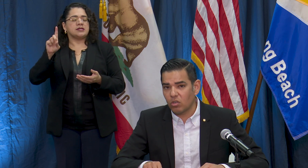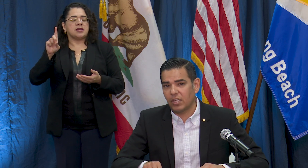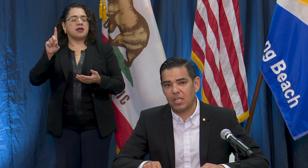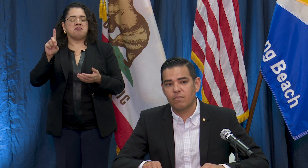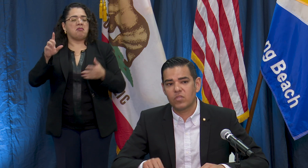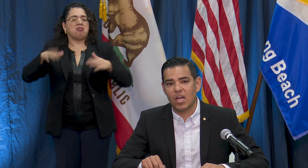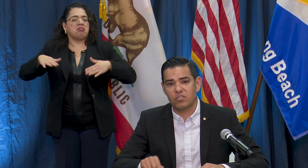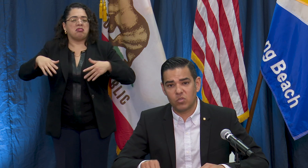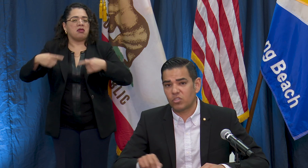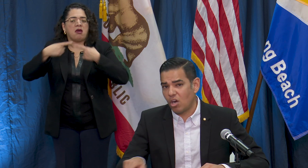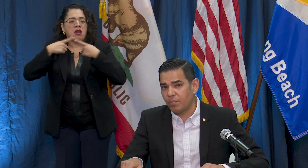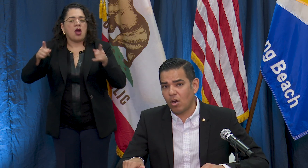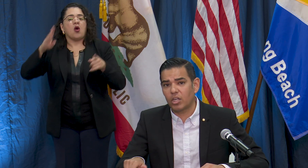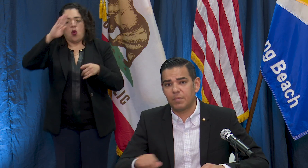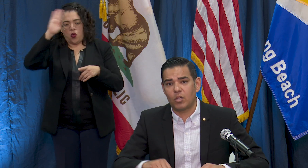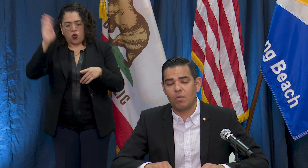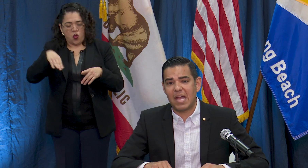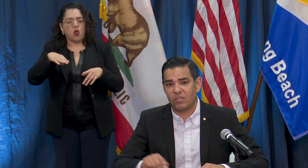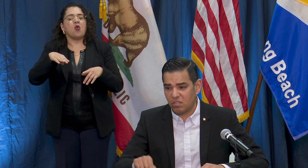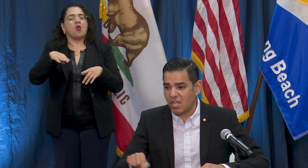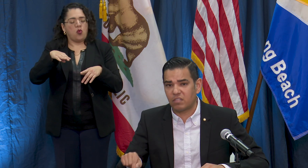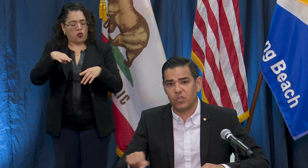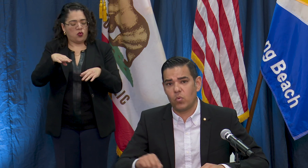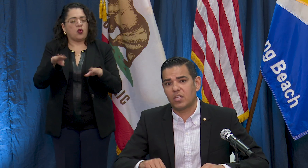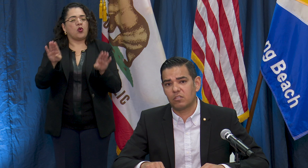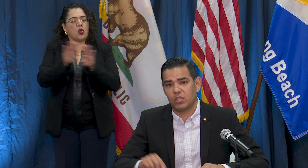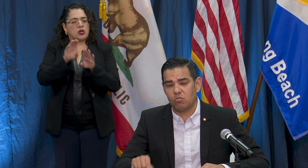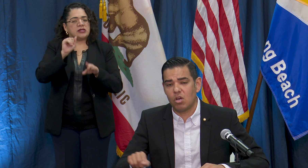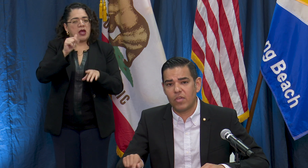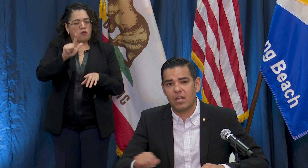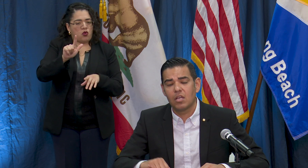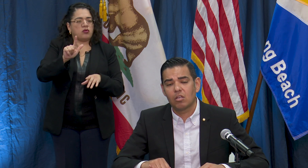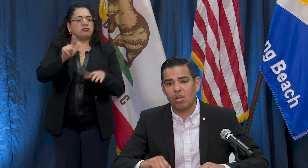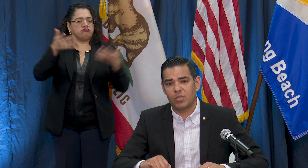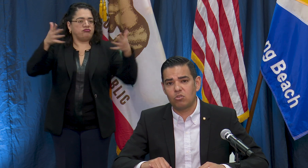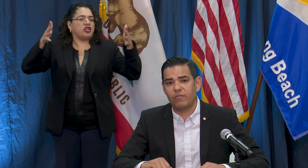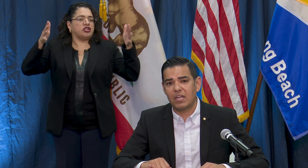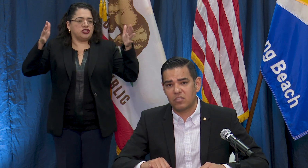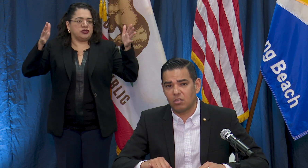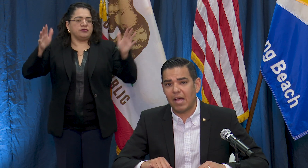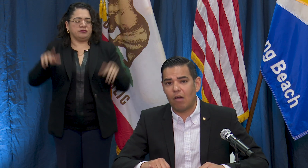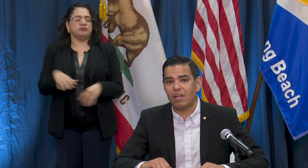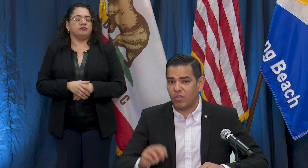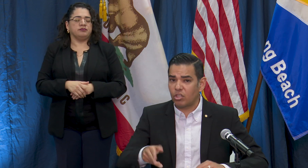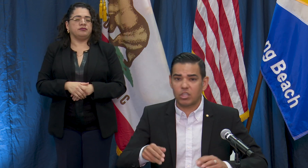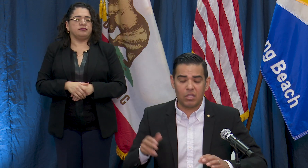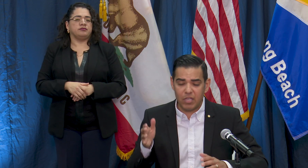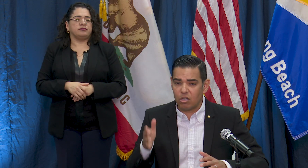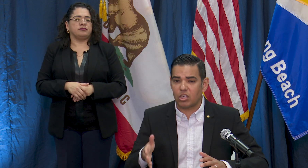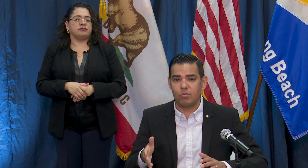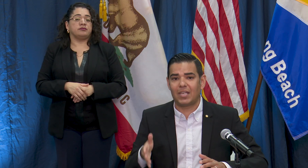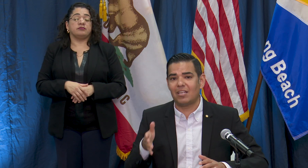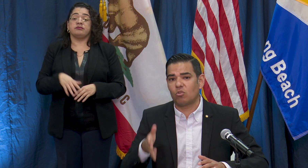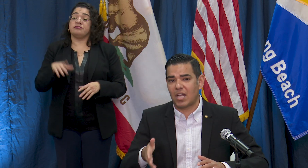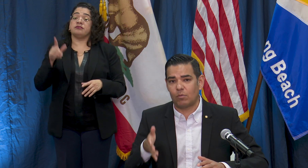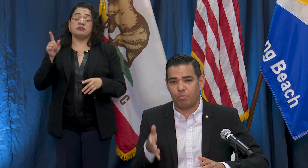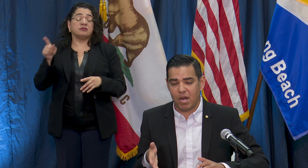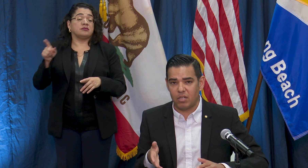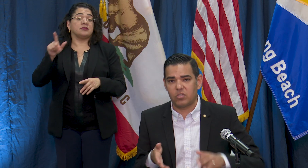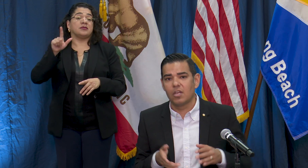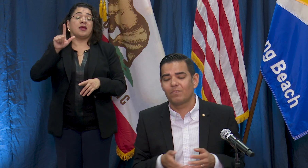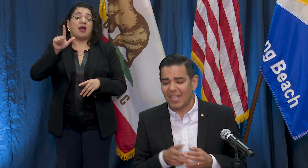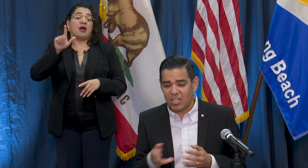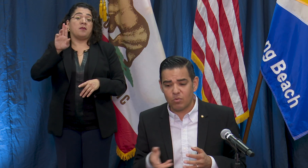And certainly students aren't going to be going back in these next few weeks. We do know that Long Beach Unified is still out, and they are communicating directly